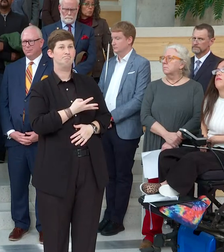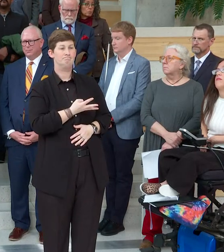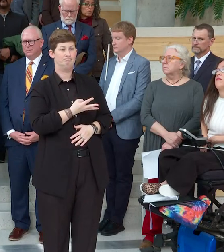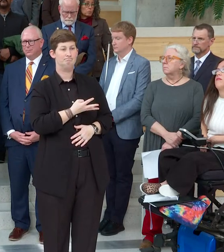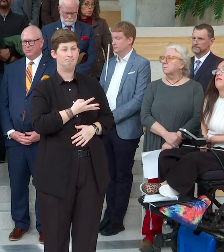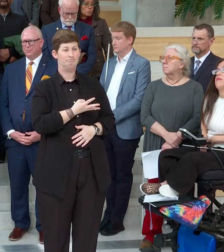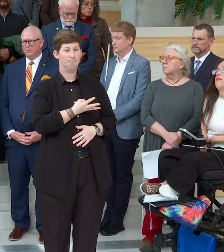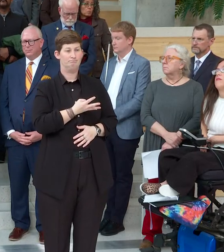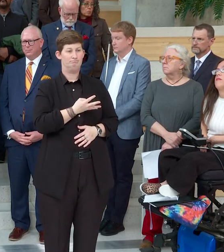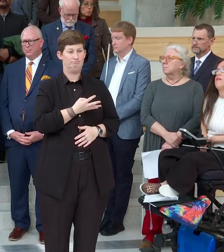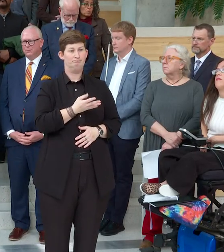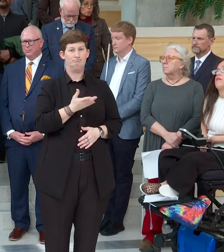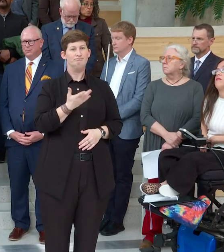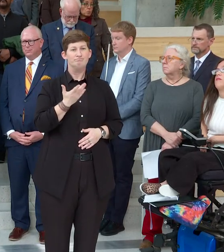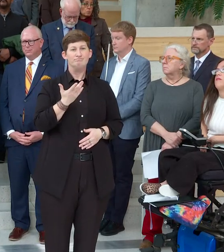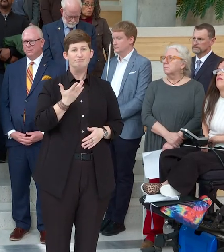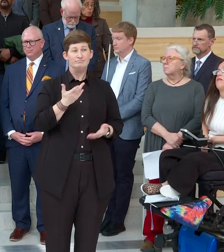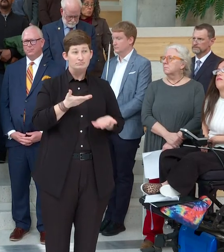the second time.